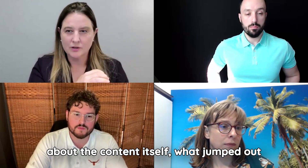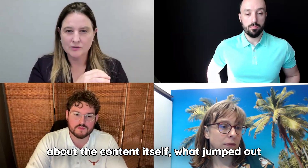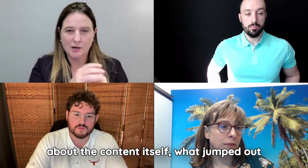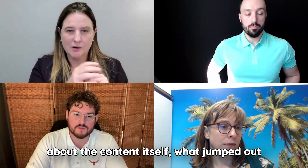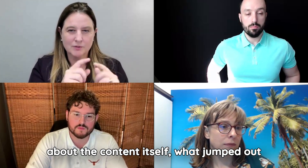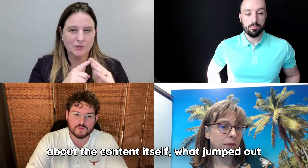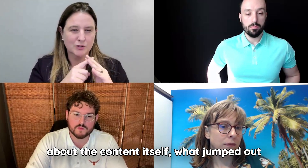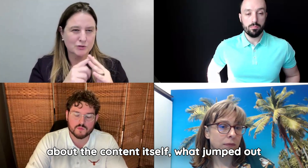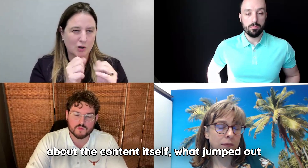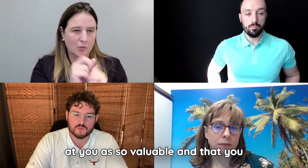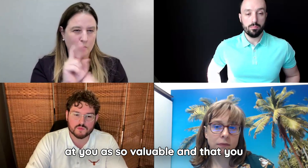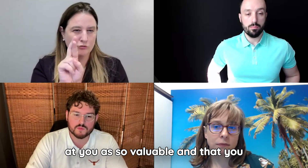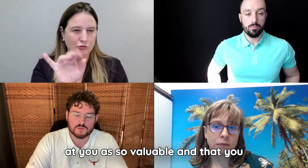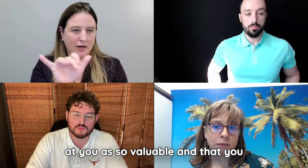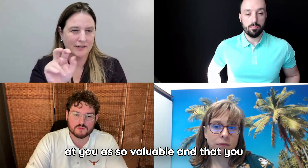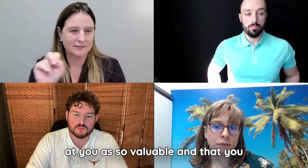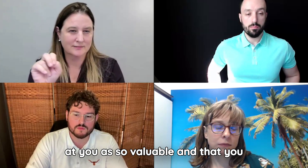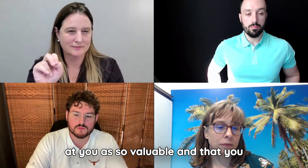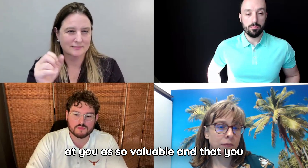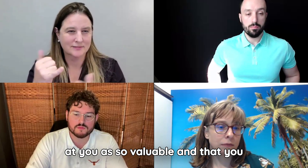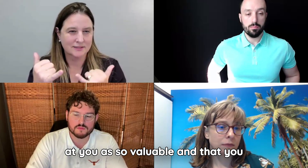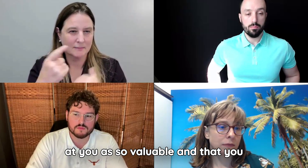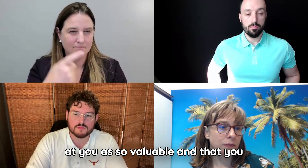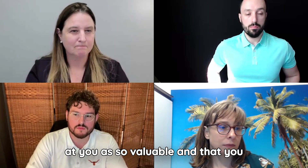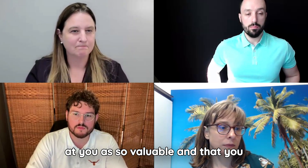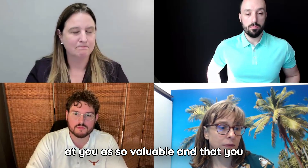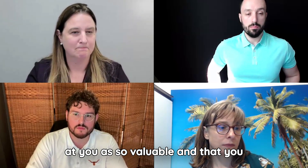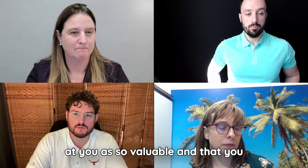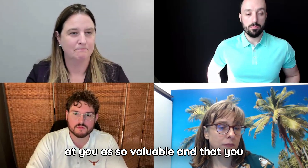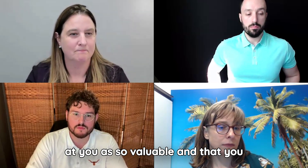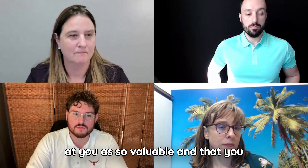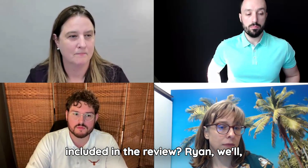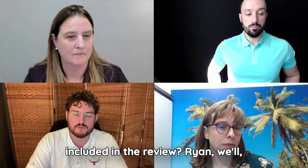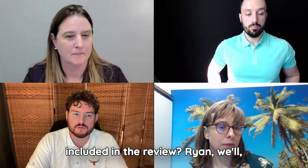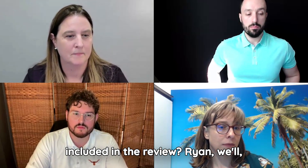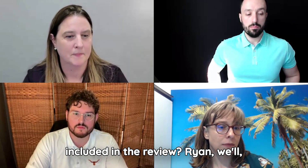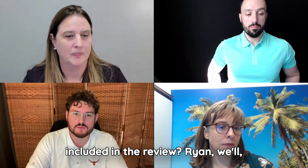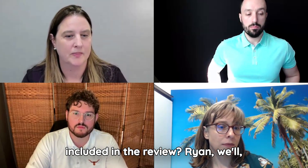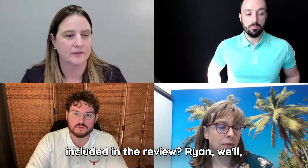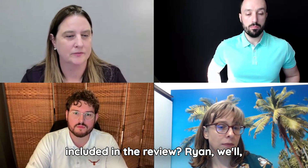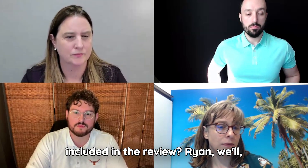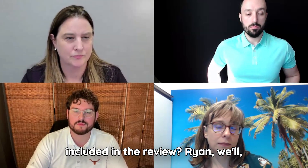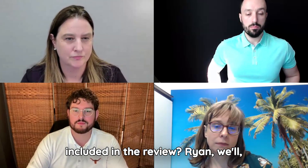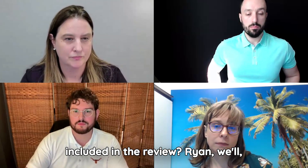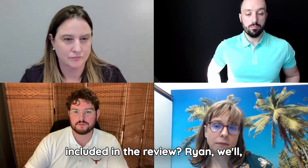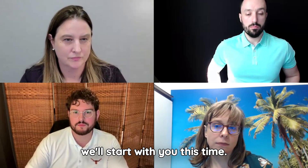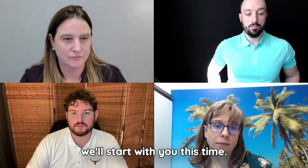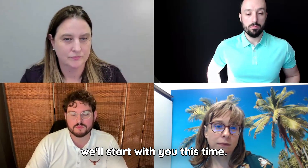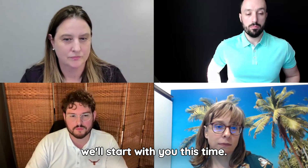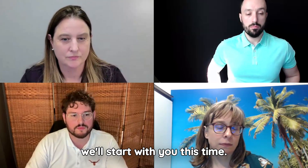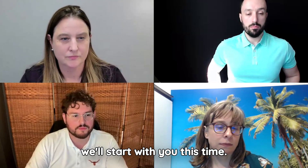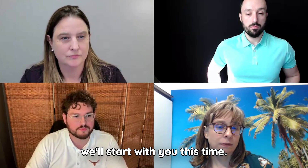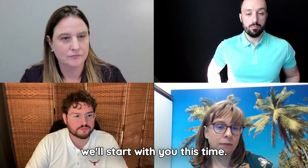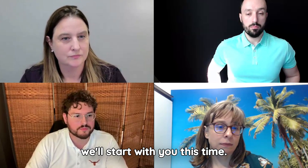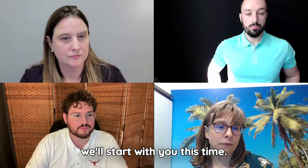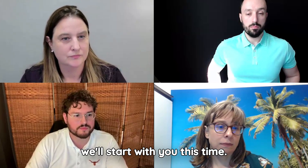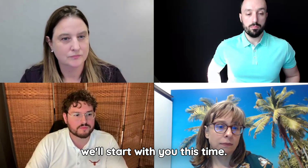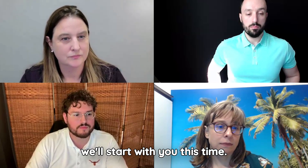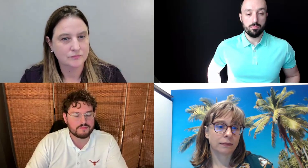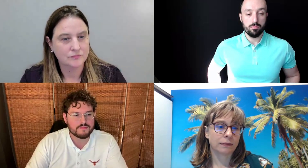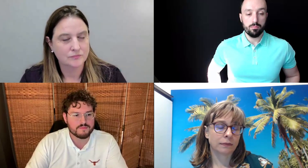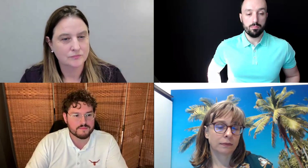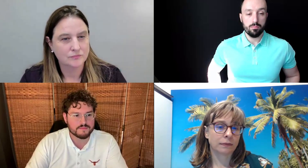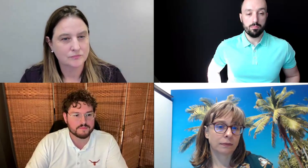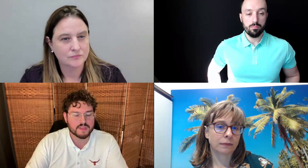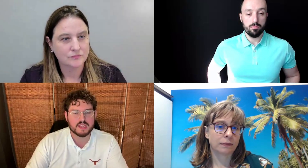itself, what jumped out at you as what was so valuable and that you included in the review? Ryan, we'll start with you this time.